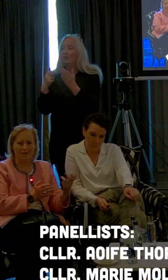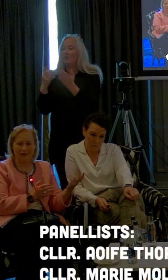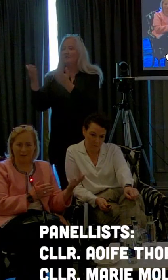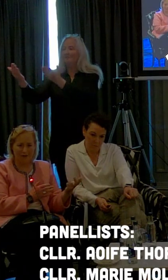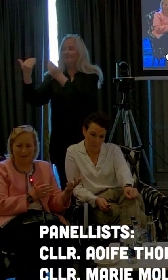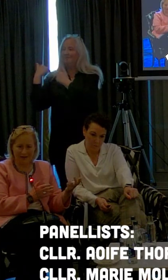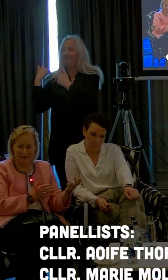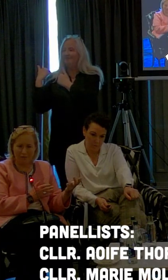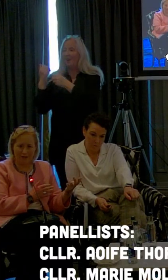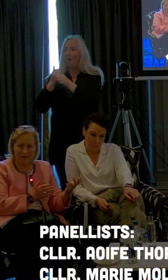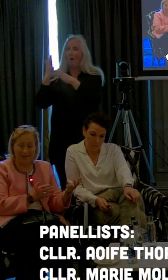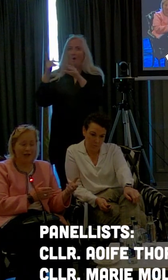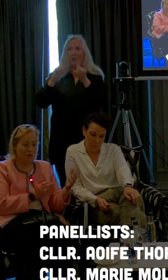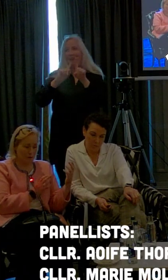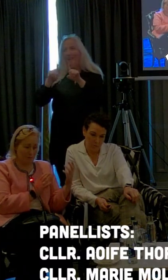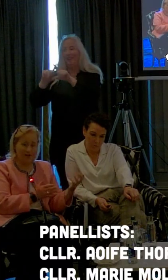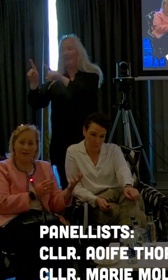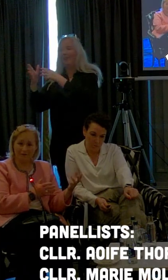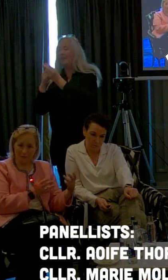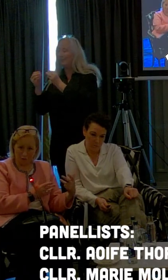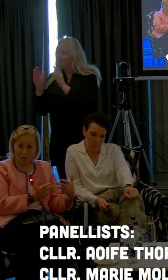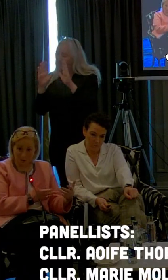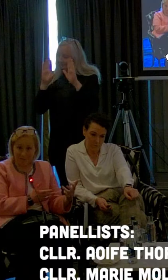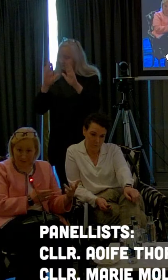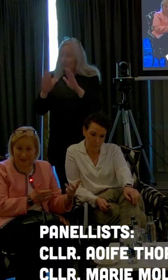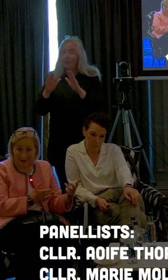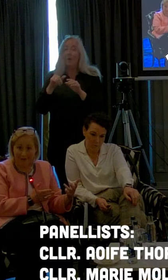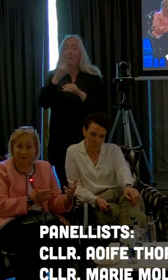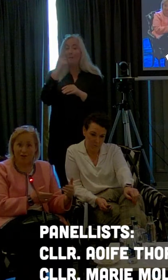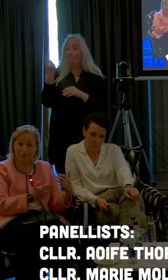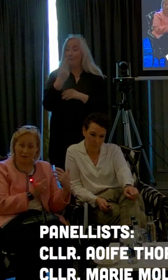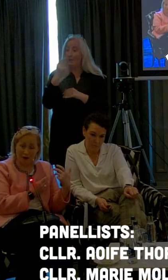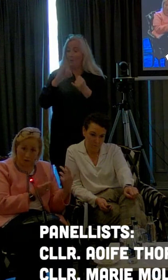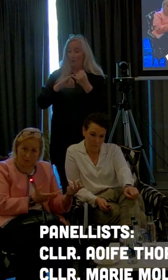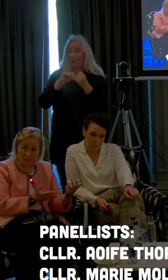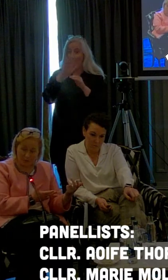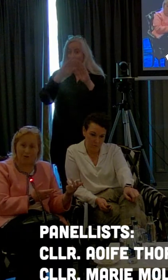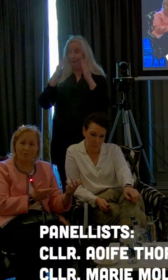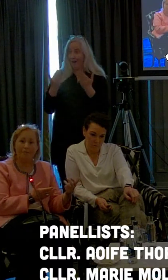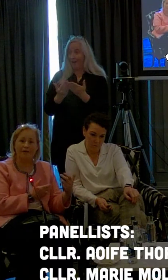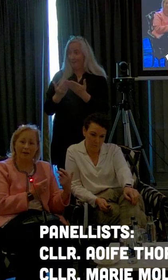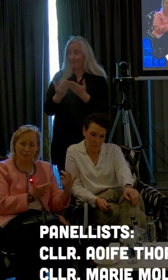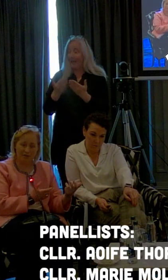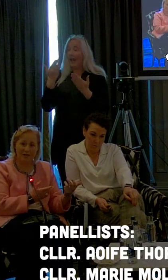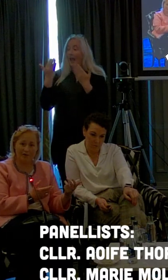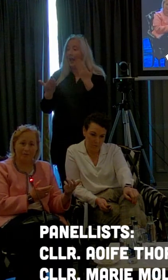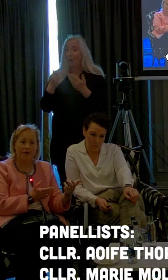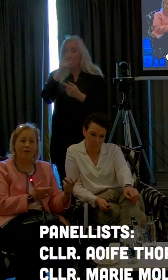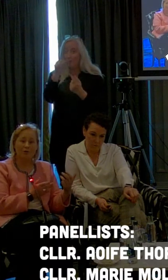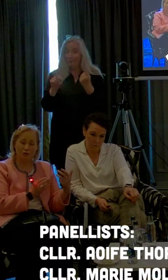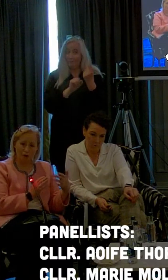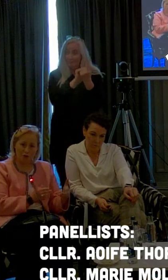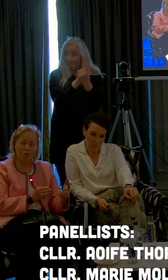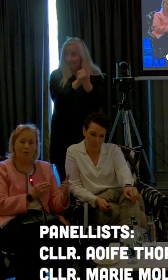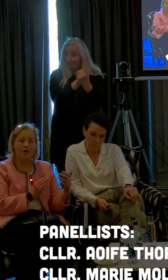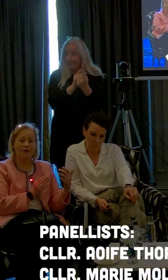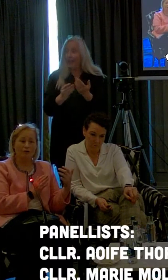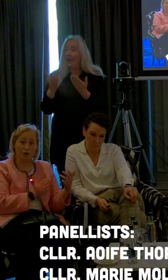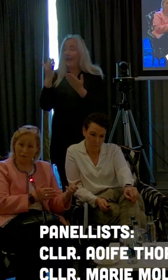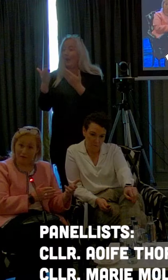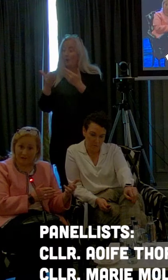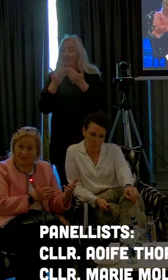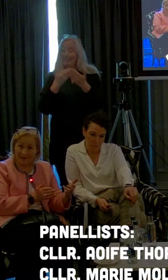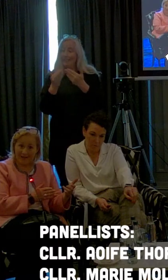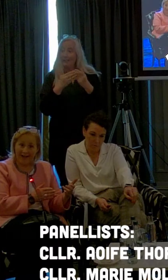the might of X, Y, and Z, and something else. You can be who you really are in terms of how you approach people and how you deal with them, but you show